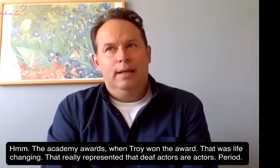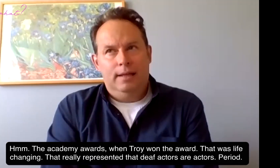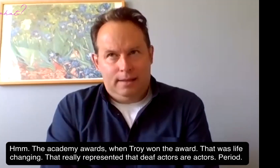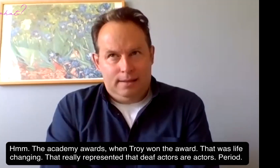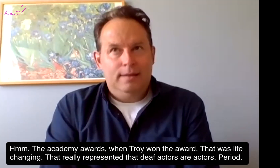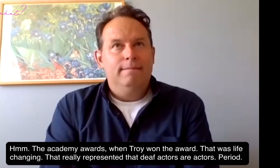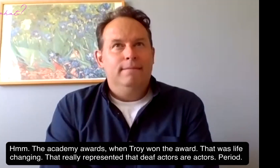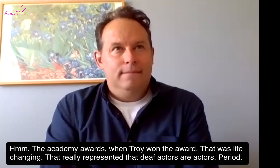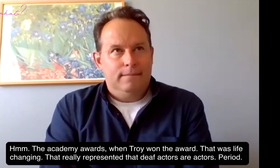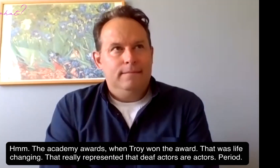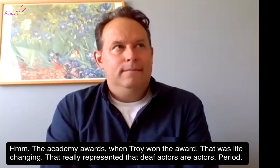Hmm.